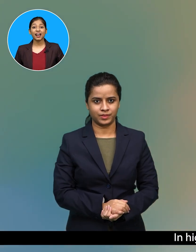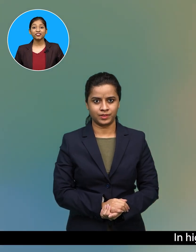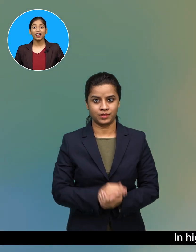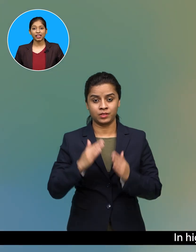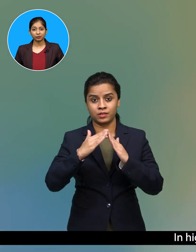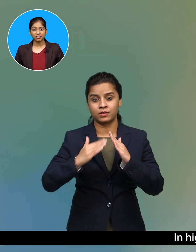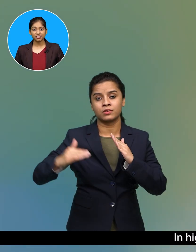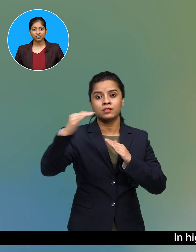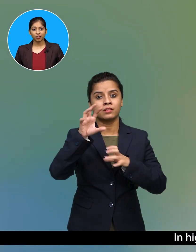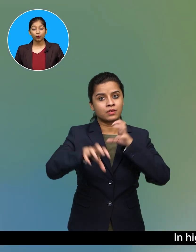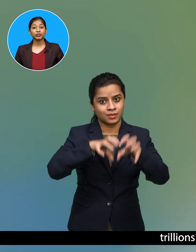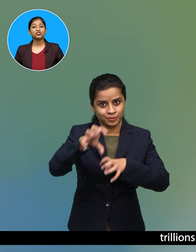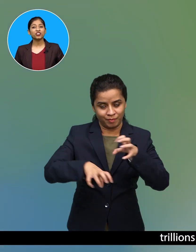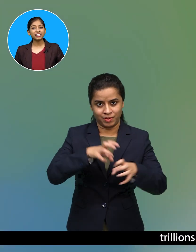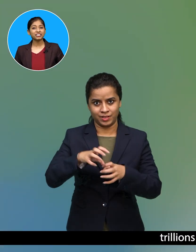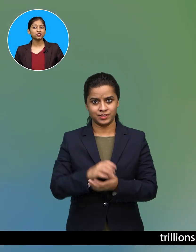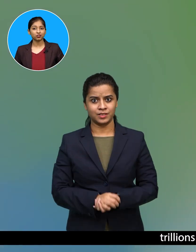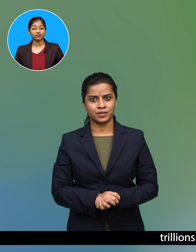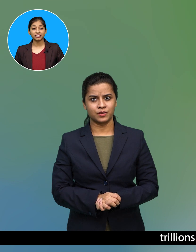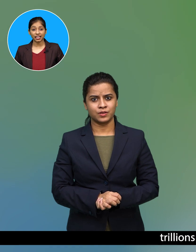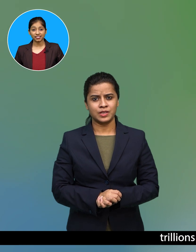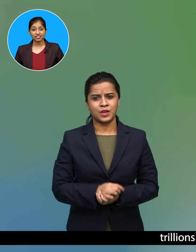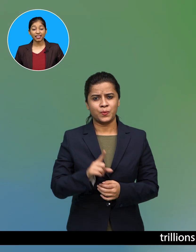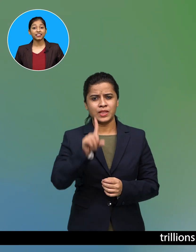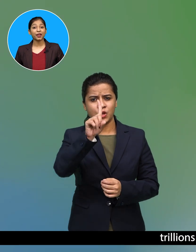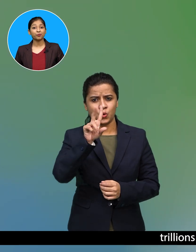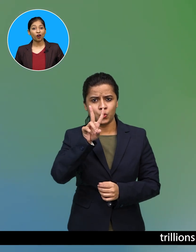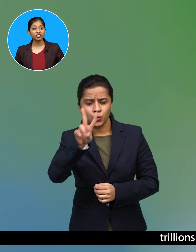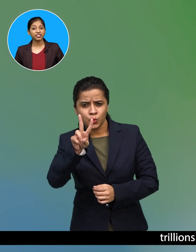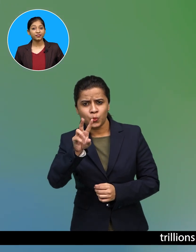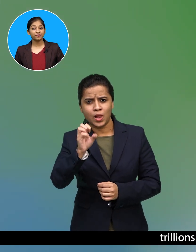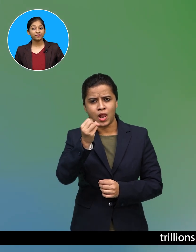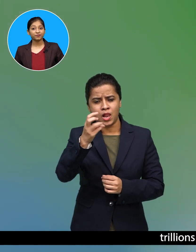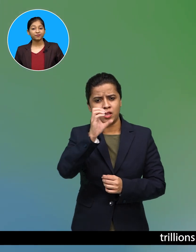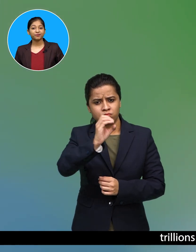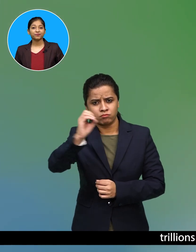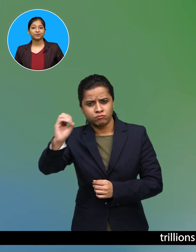In higher animals with trillions of cells in their body